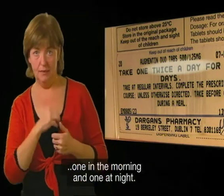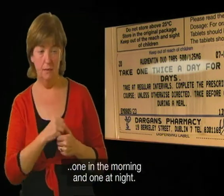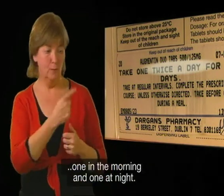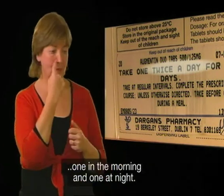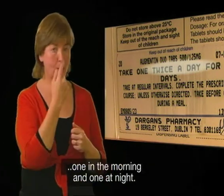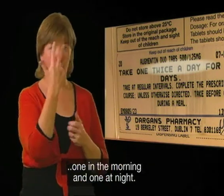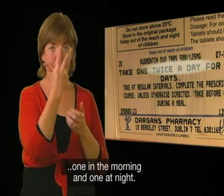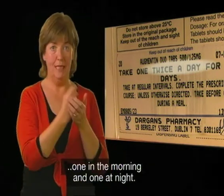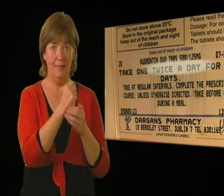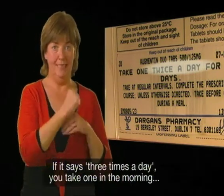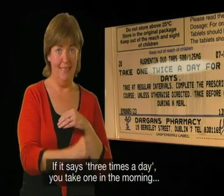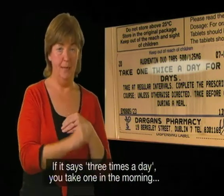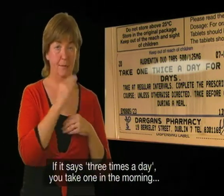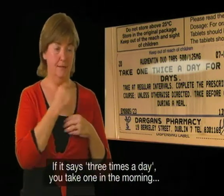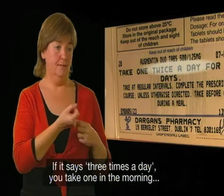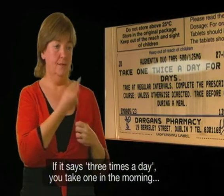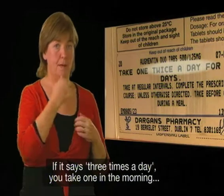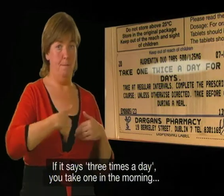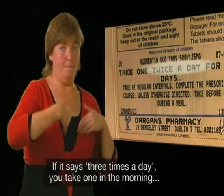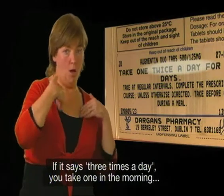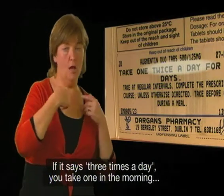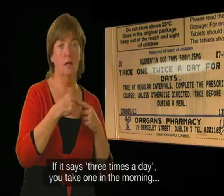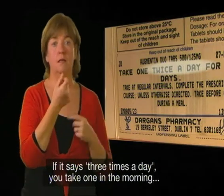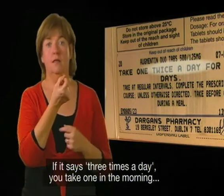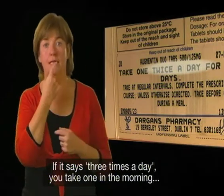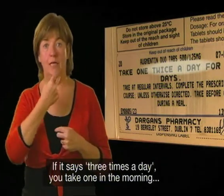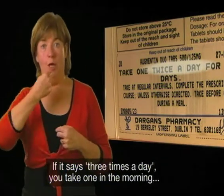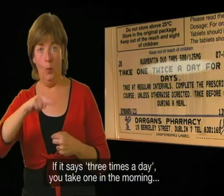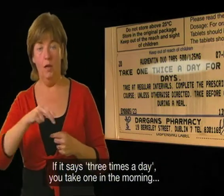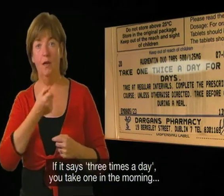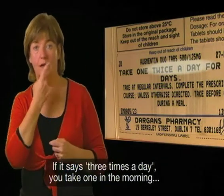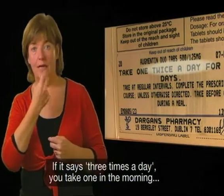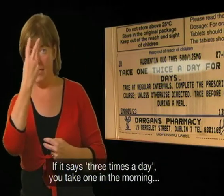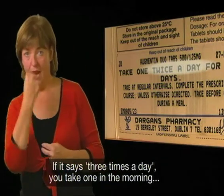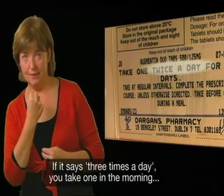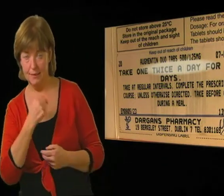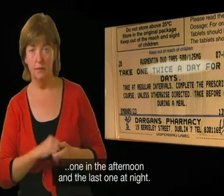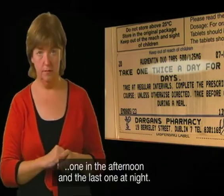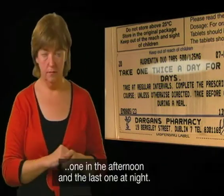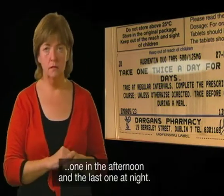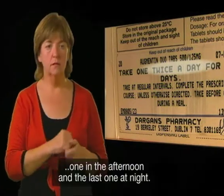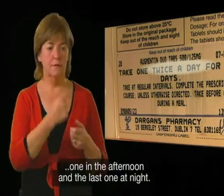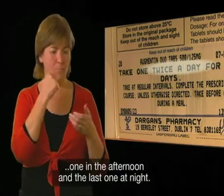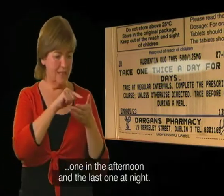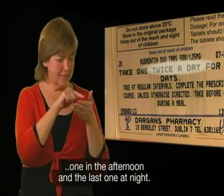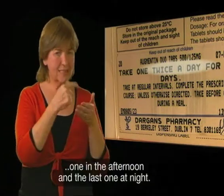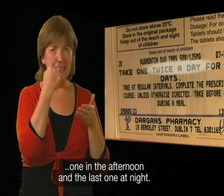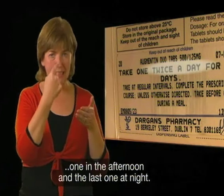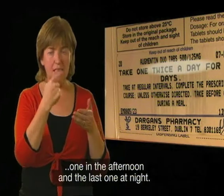night. If it says 3 times a day, you take 1 in the morning, 1 in the afternoon, and the last